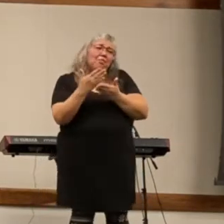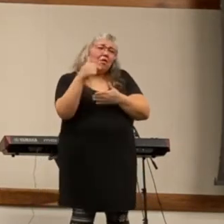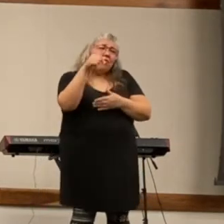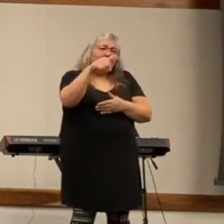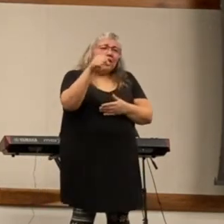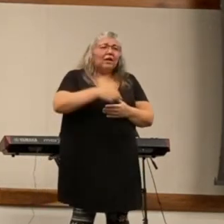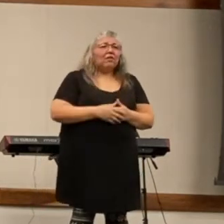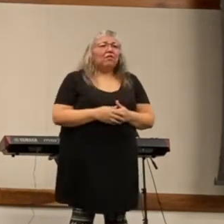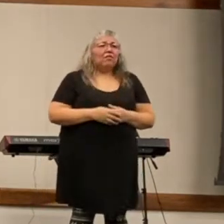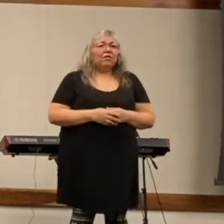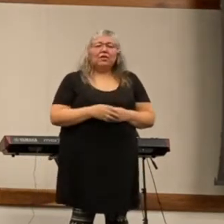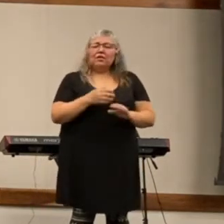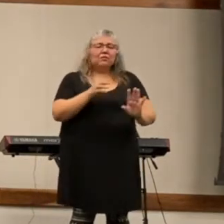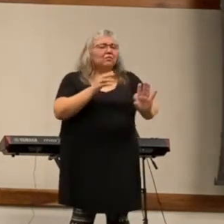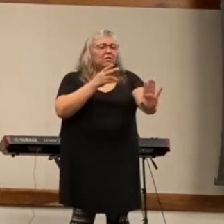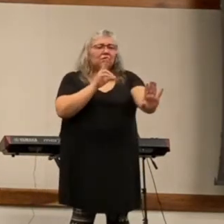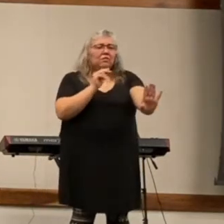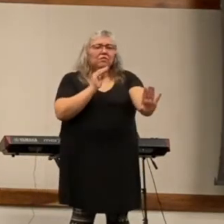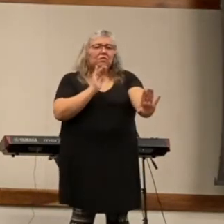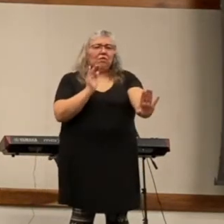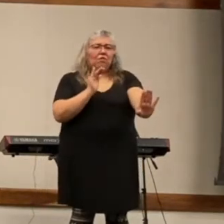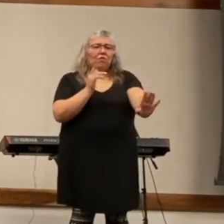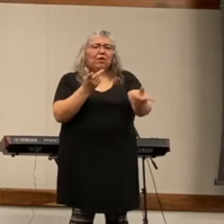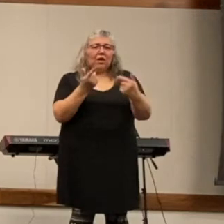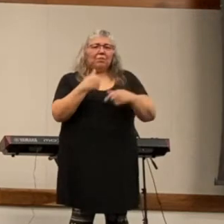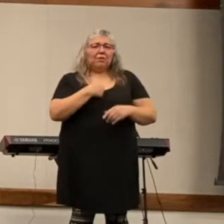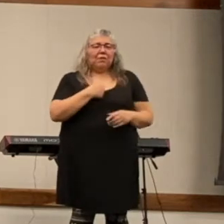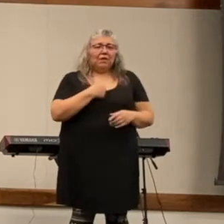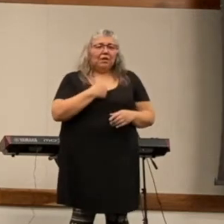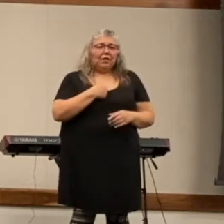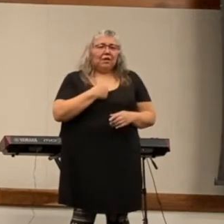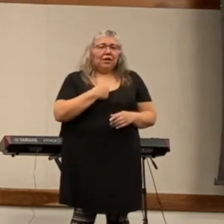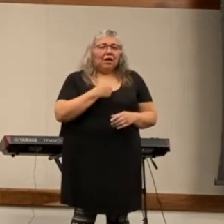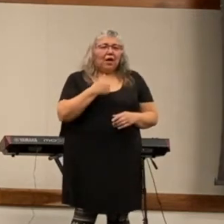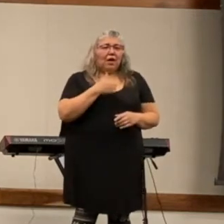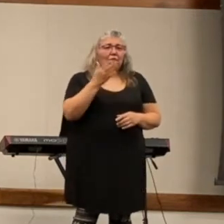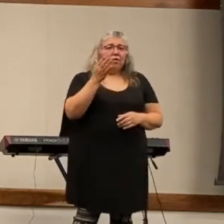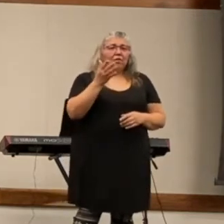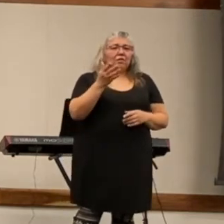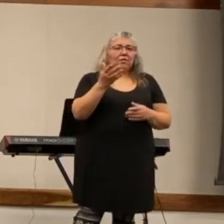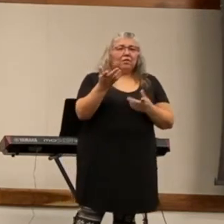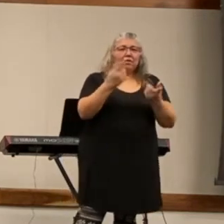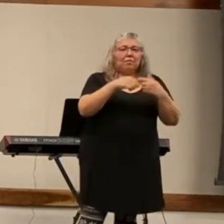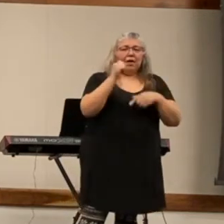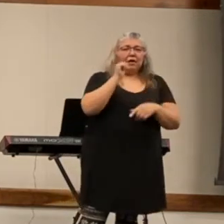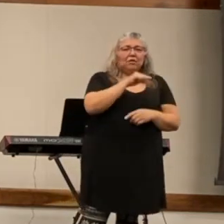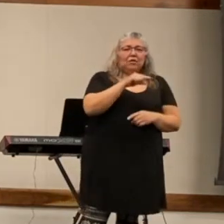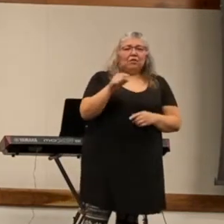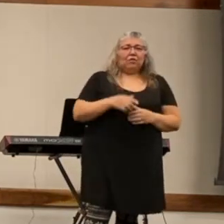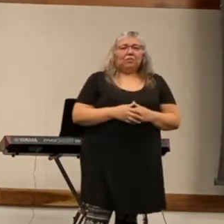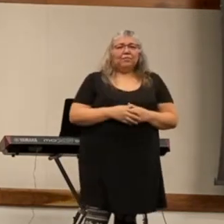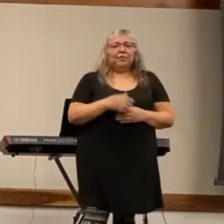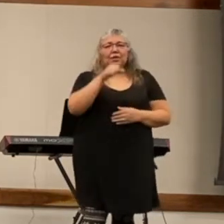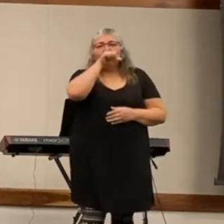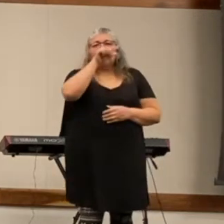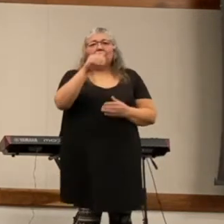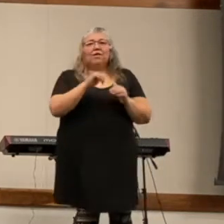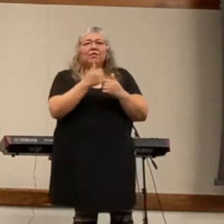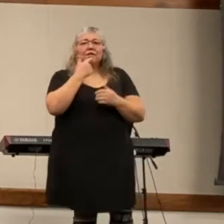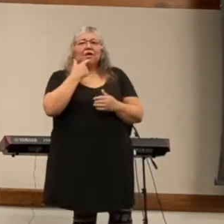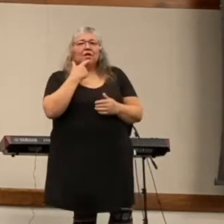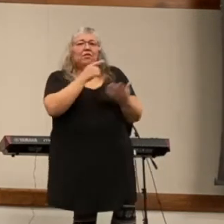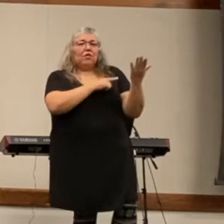here. He says, no. Come to me, and I'll return to you. I love how it says the Lord of